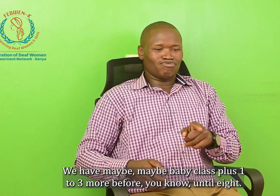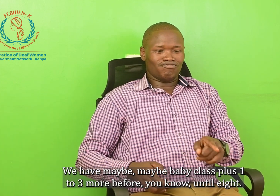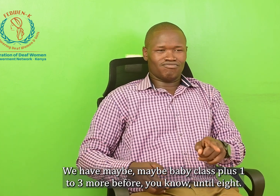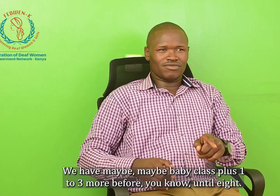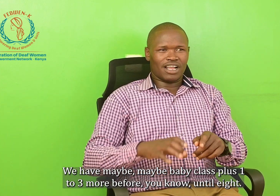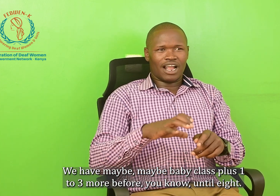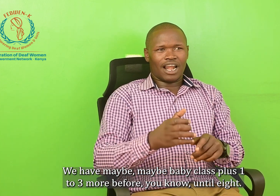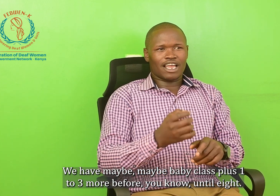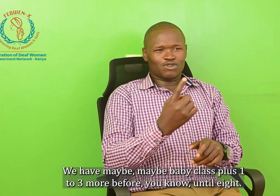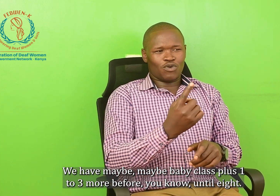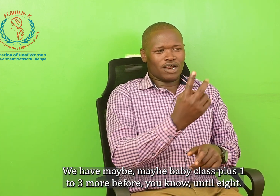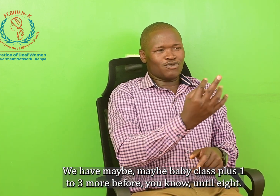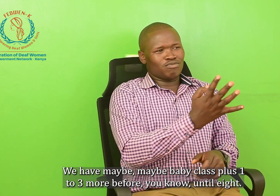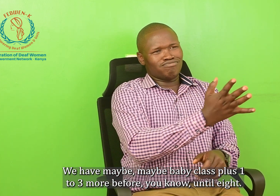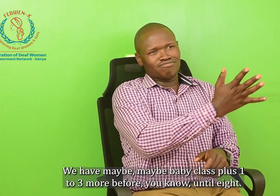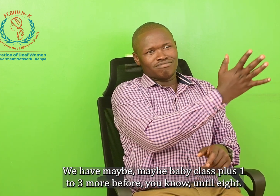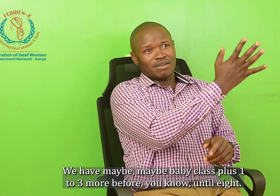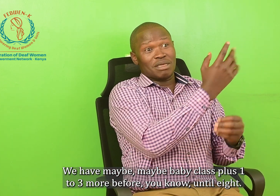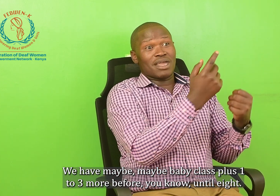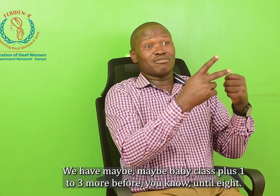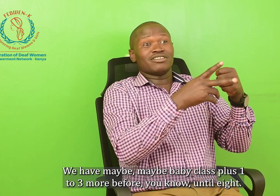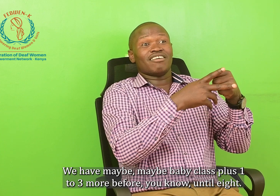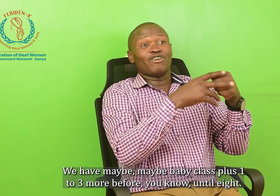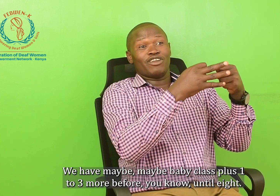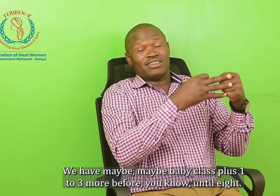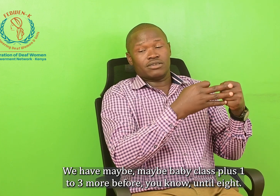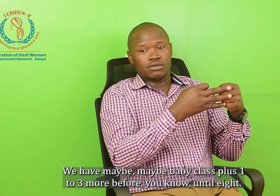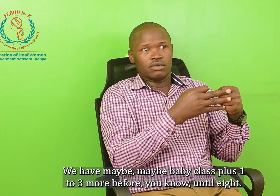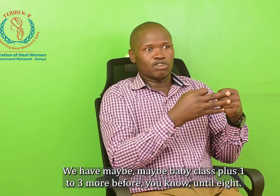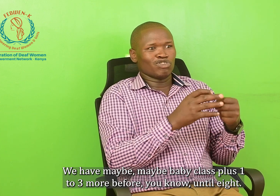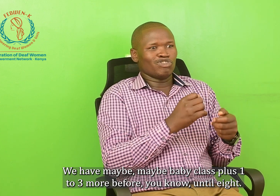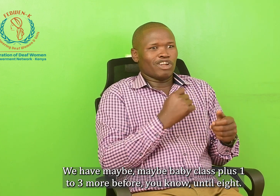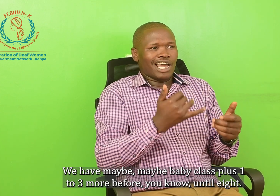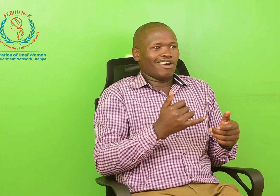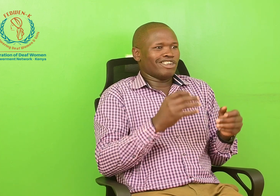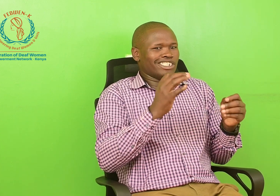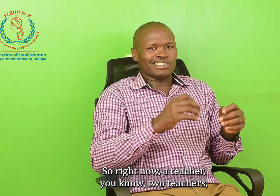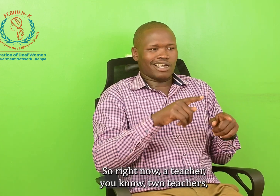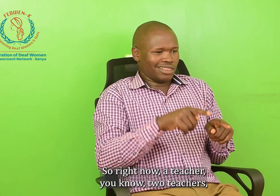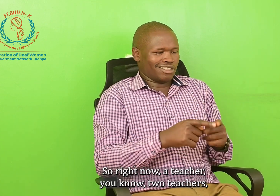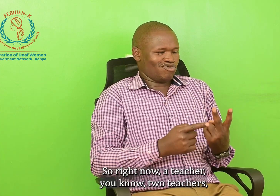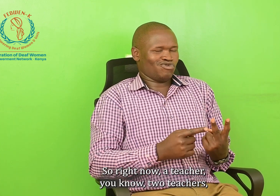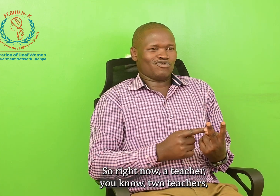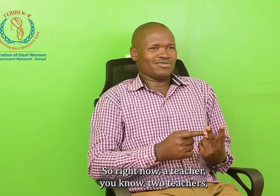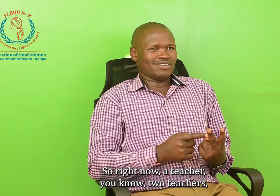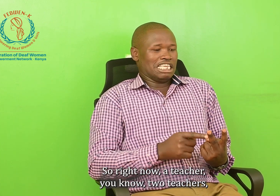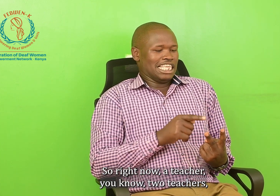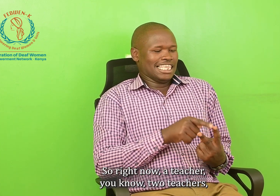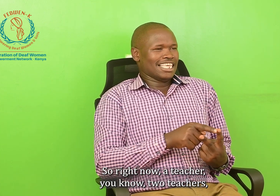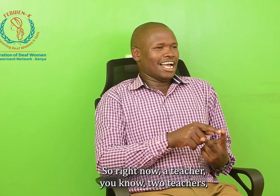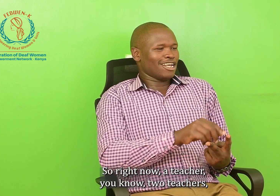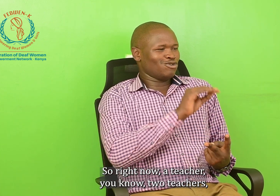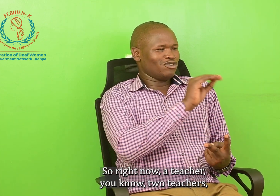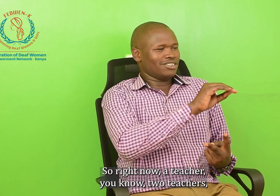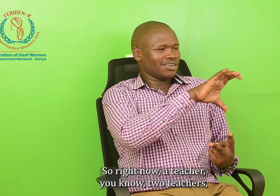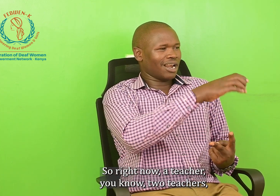maybe baby class 1, 2, 3, moving forward, until 8. So right now, a teacher, 2